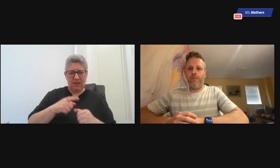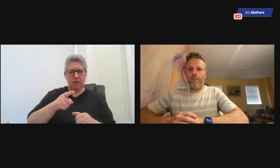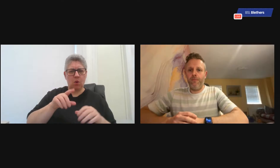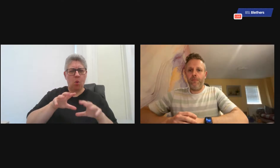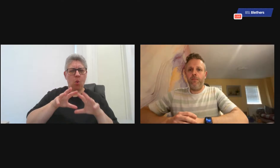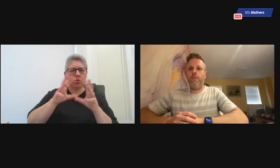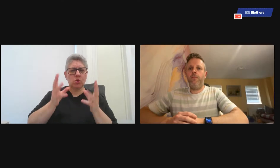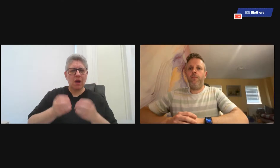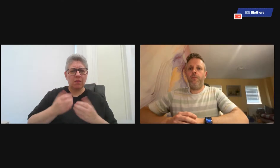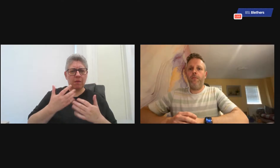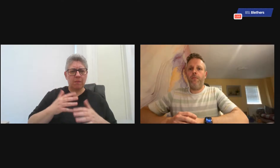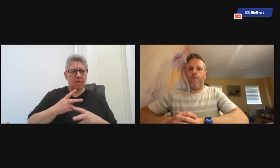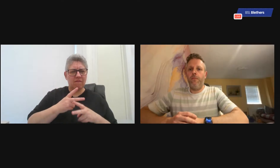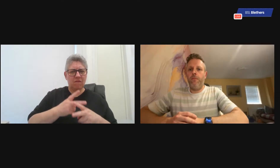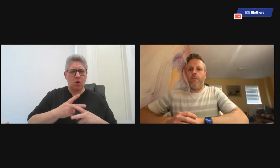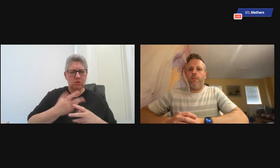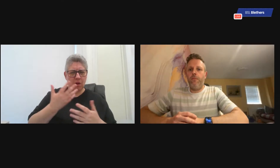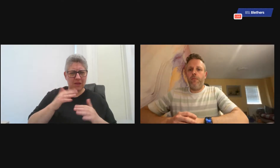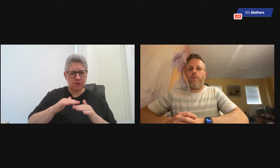good.